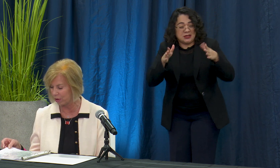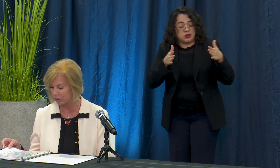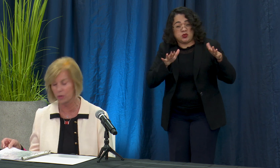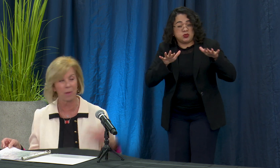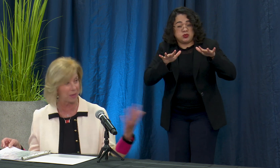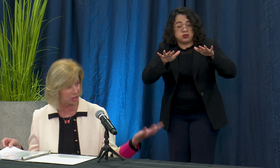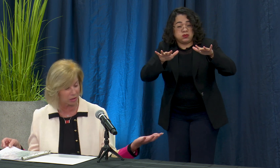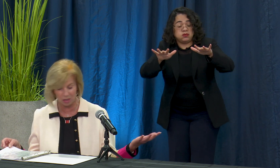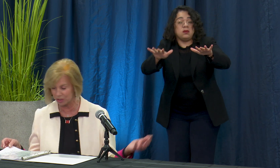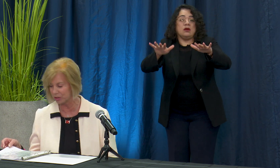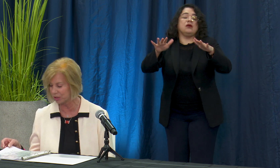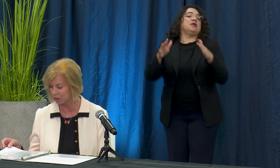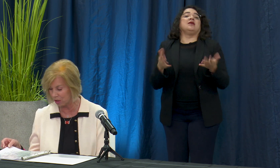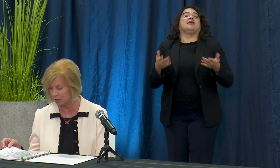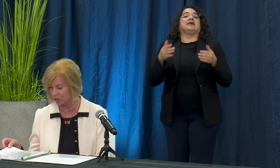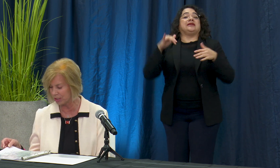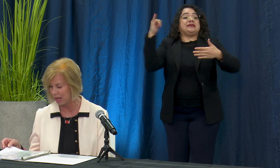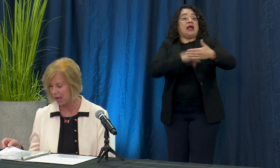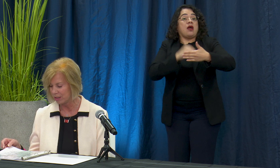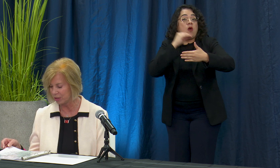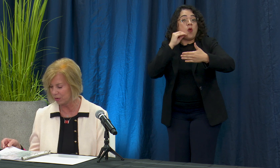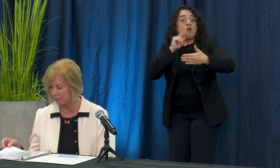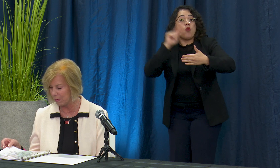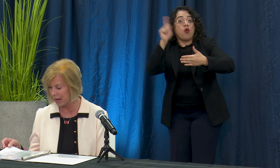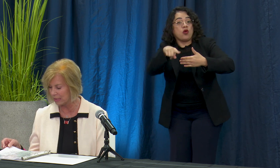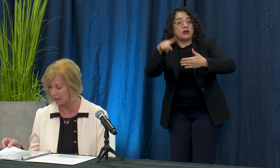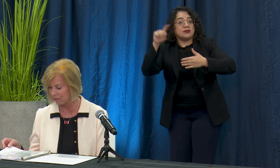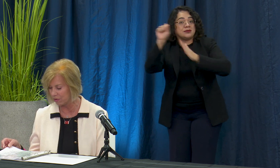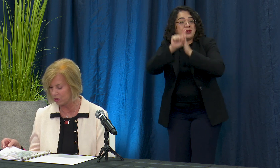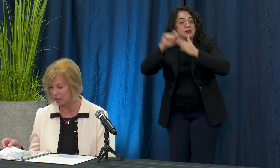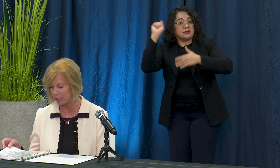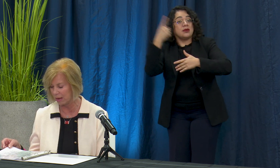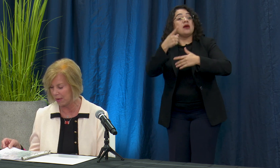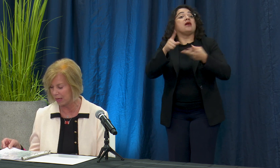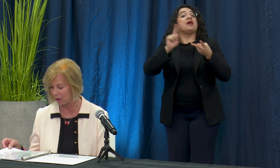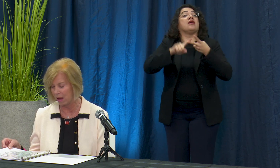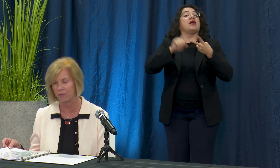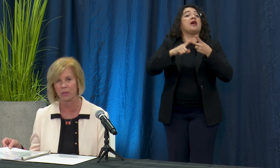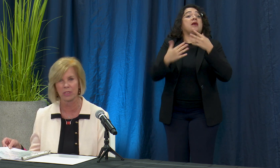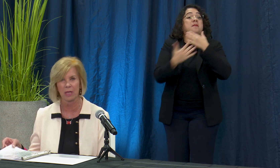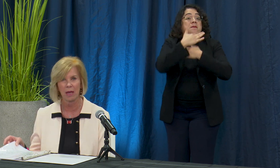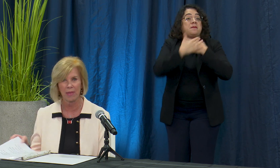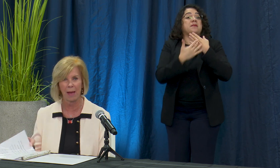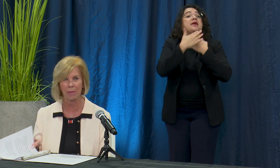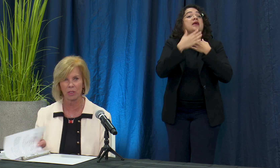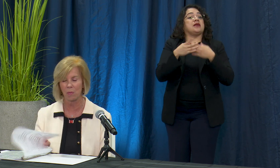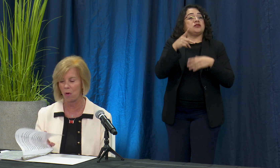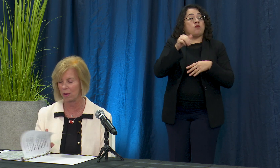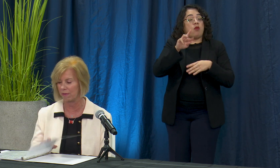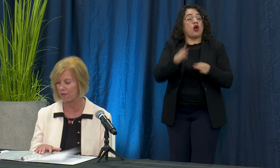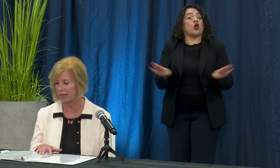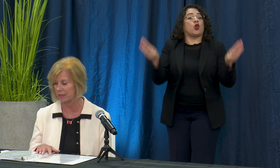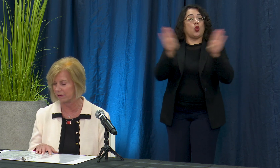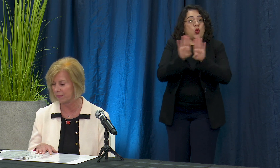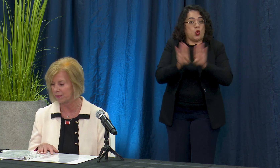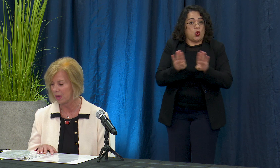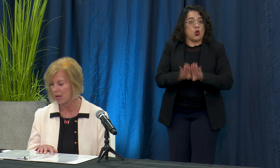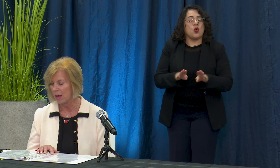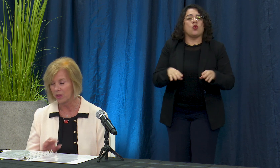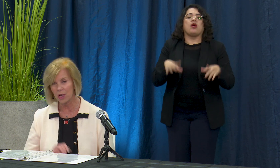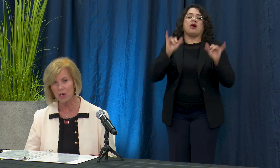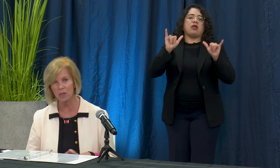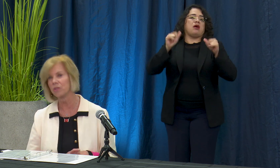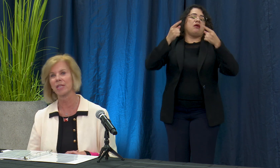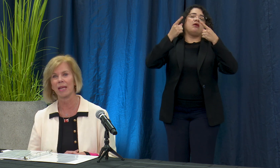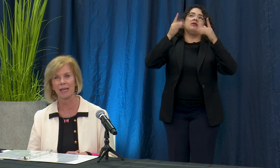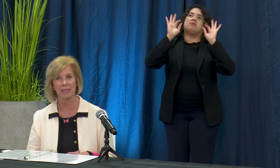health order to our beach closures to minimizing confusion and making our efforts that much more effective.